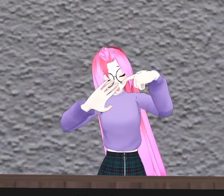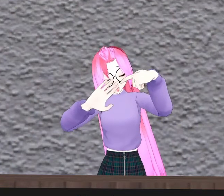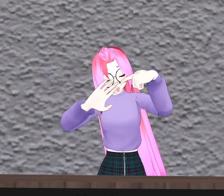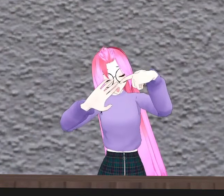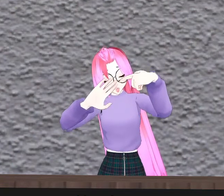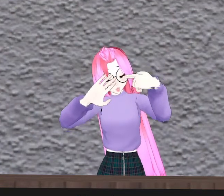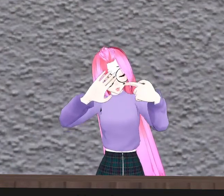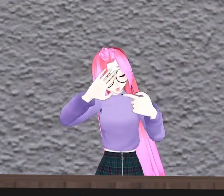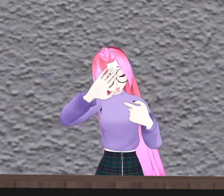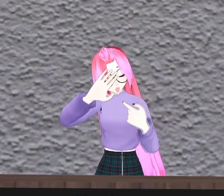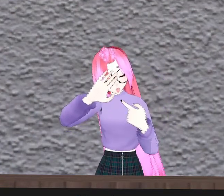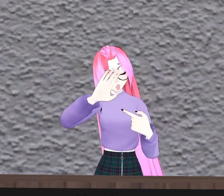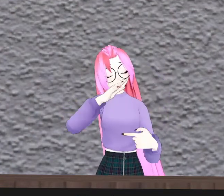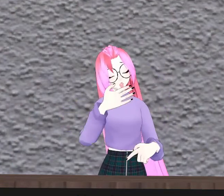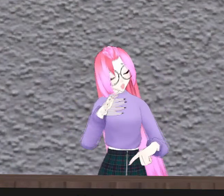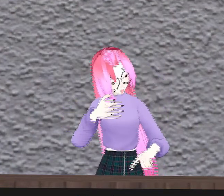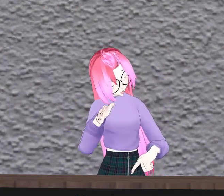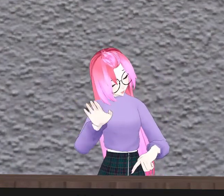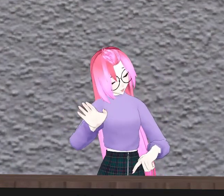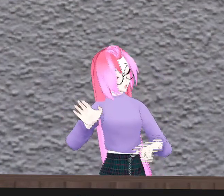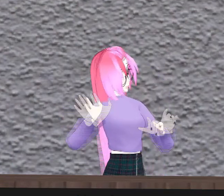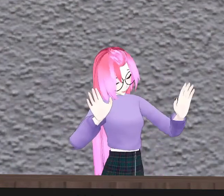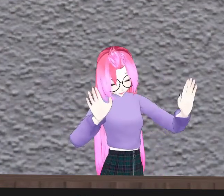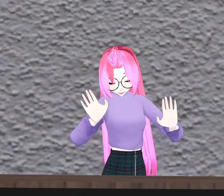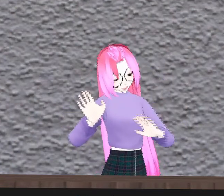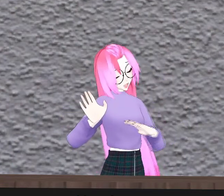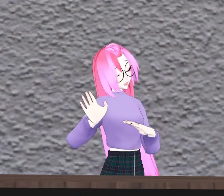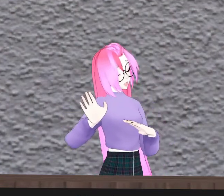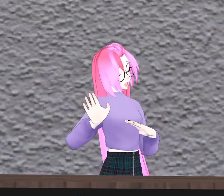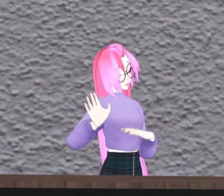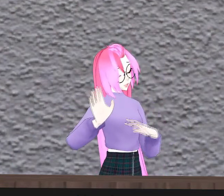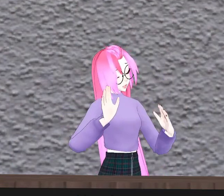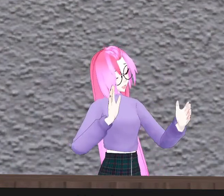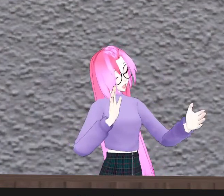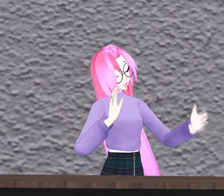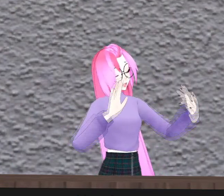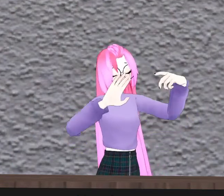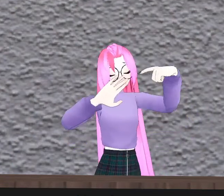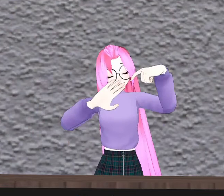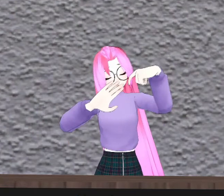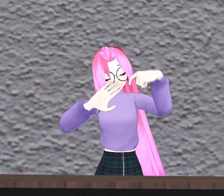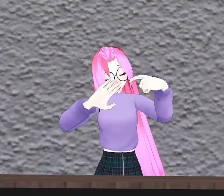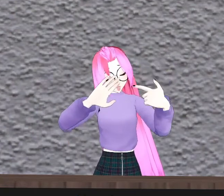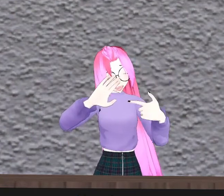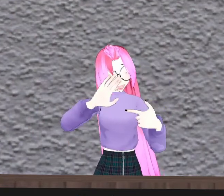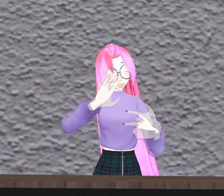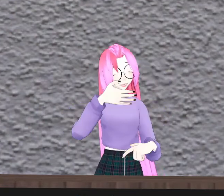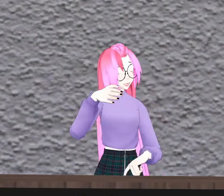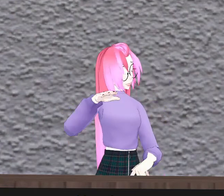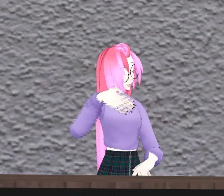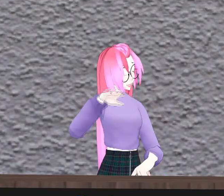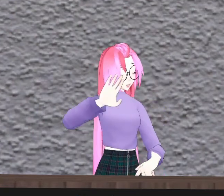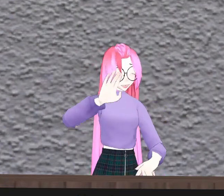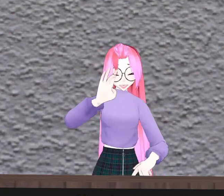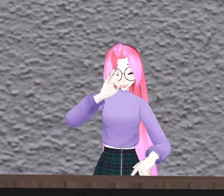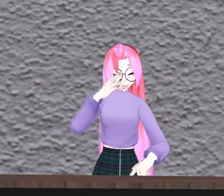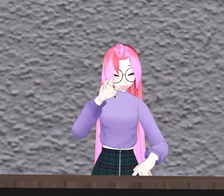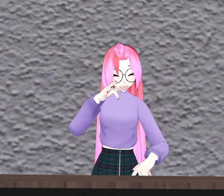middle finger, bring it down, and then do that. That's fine too. If you find that easier, you could totally do this.